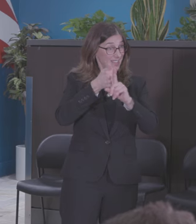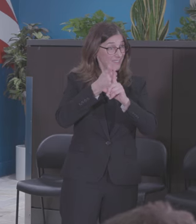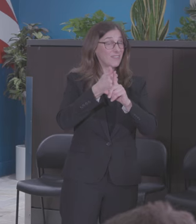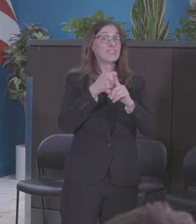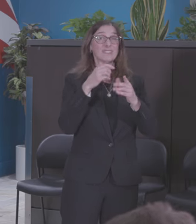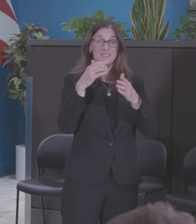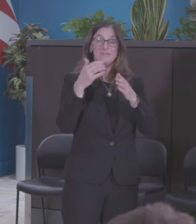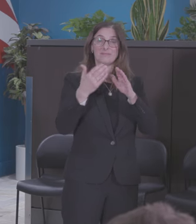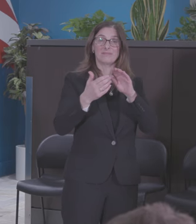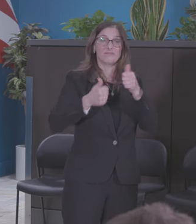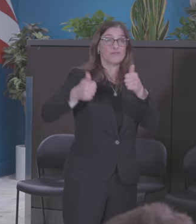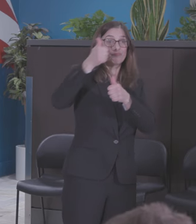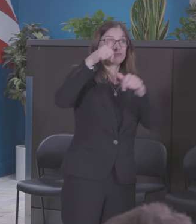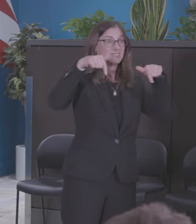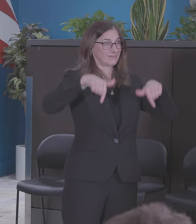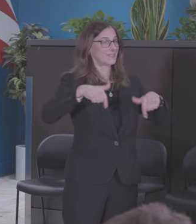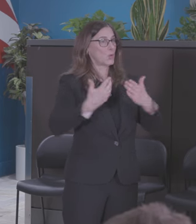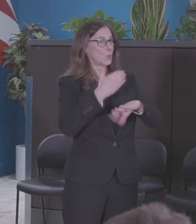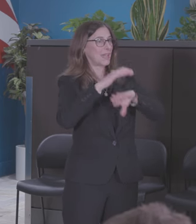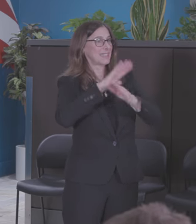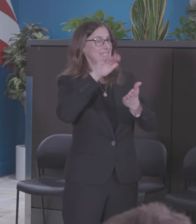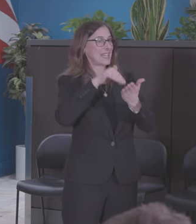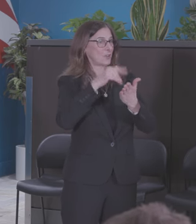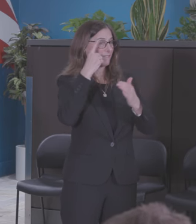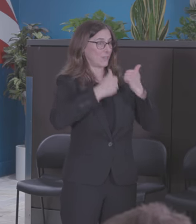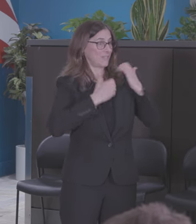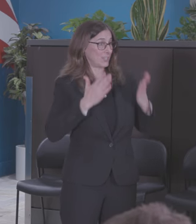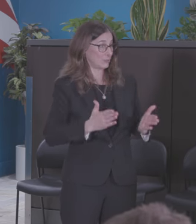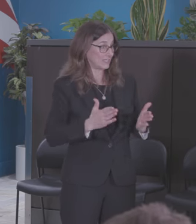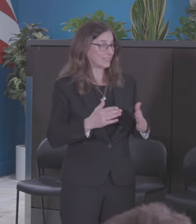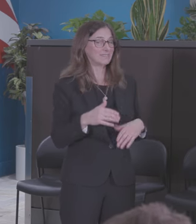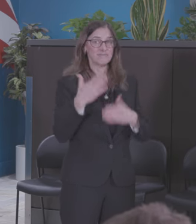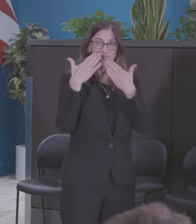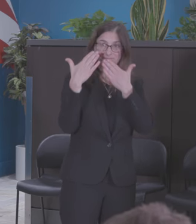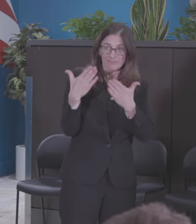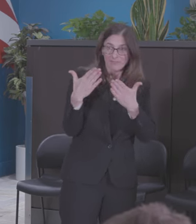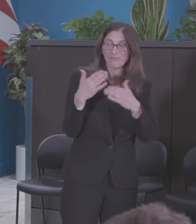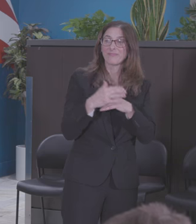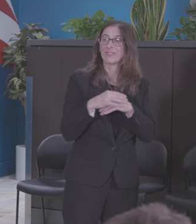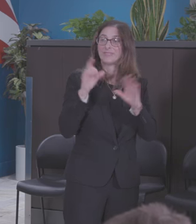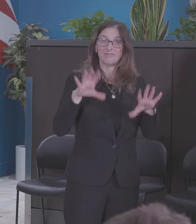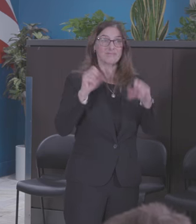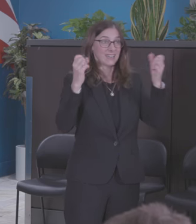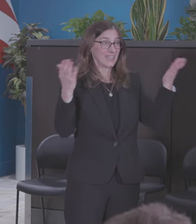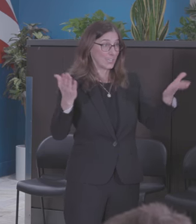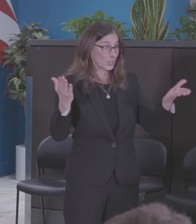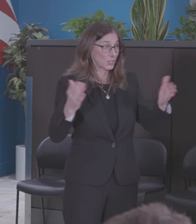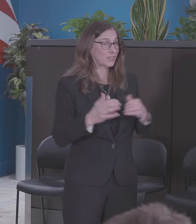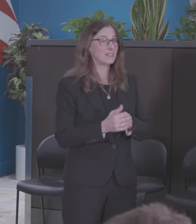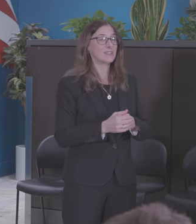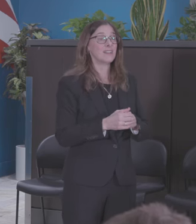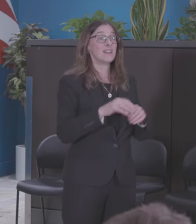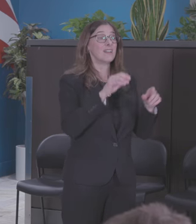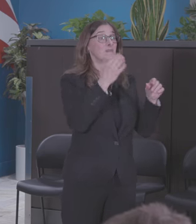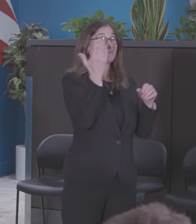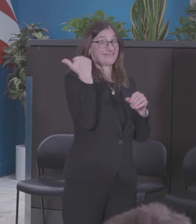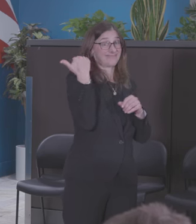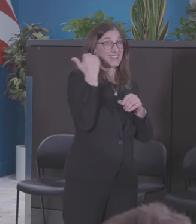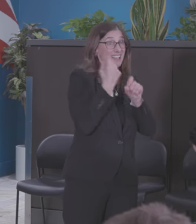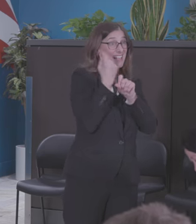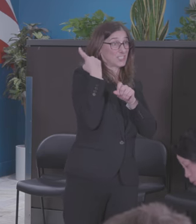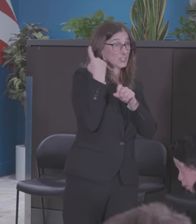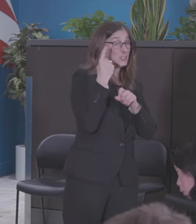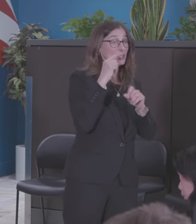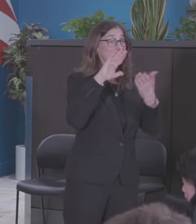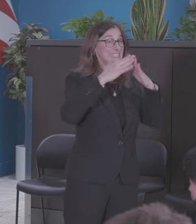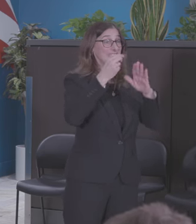us, for being such a strong partner. Our stand down event on City Hall Plaza was bigger than ever this last year, and we'll